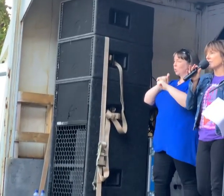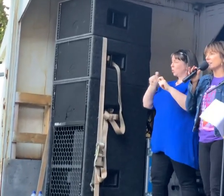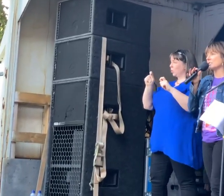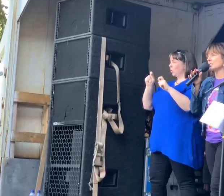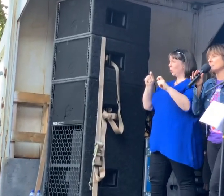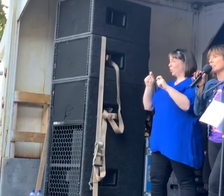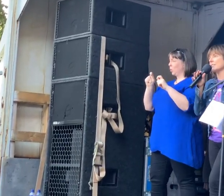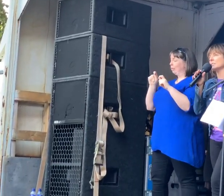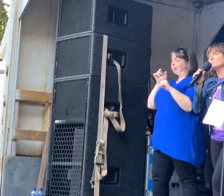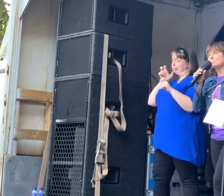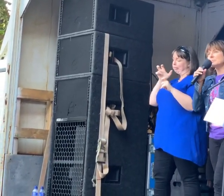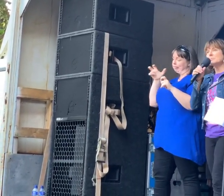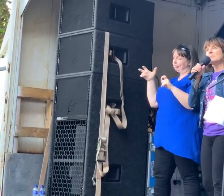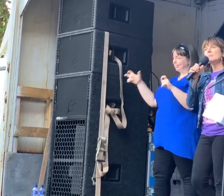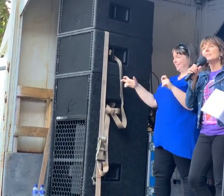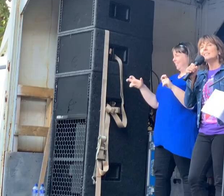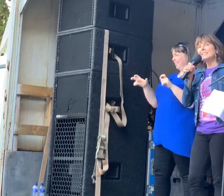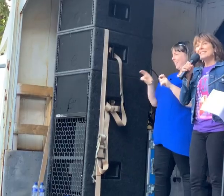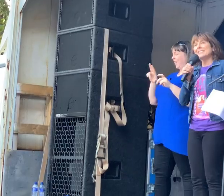side any favours. Just be careful.